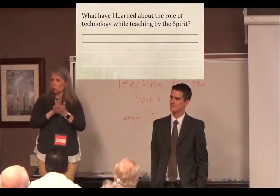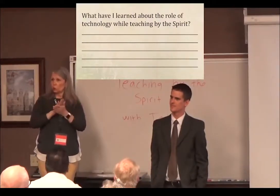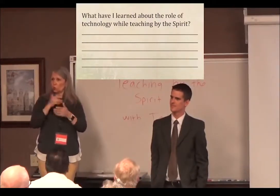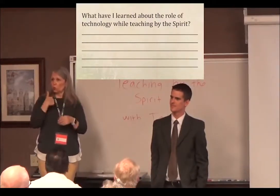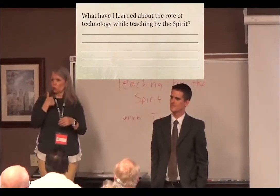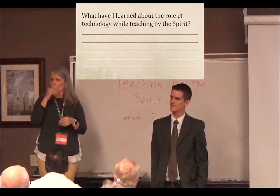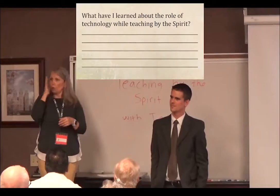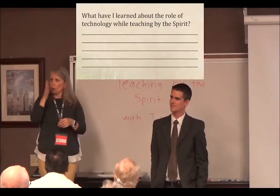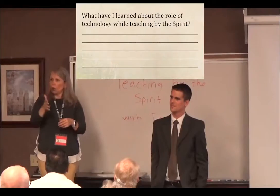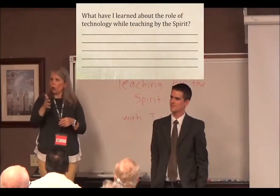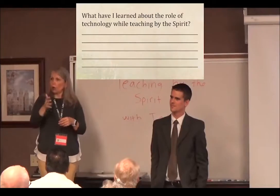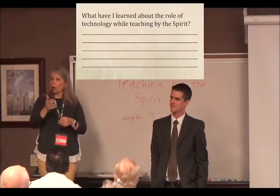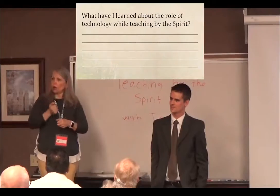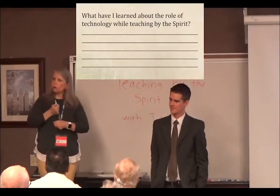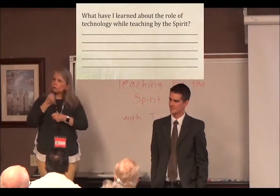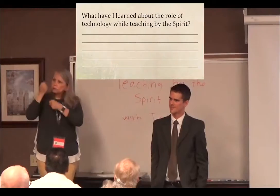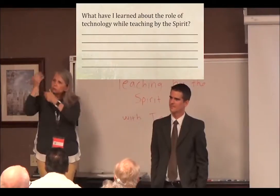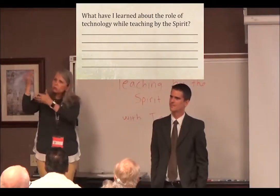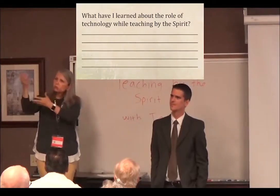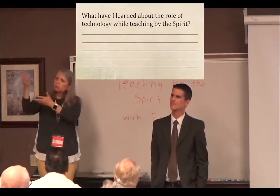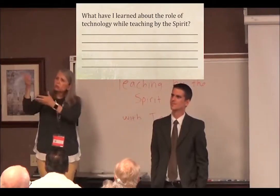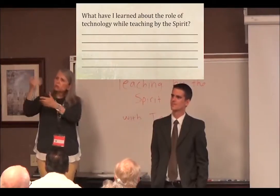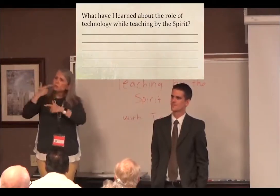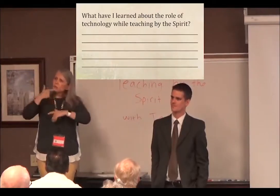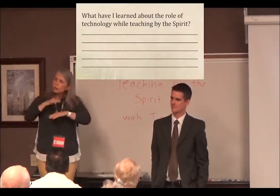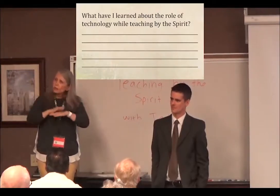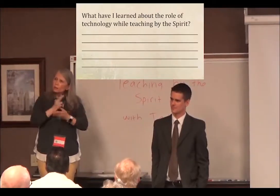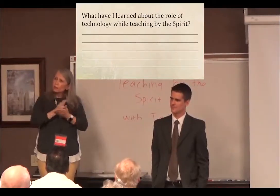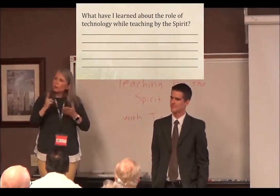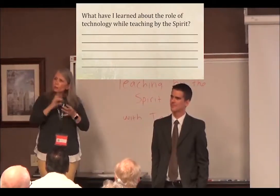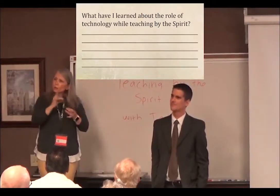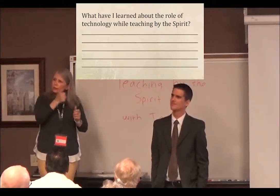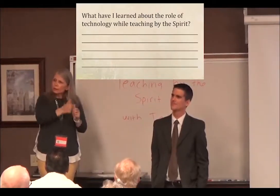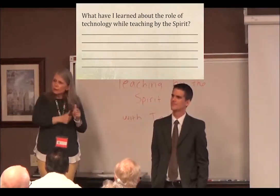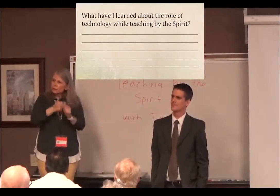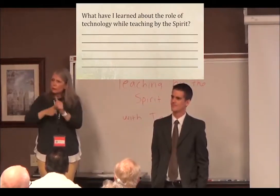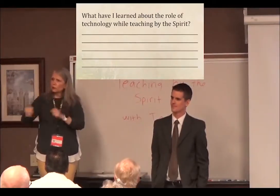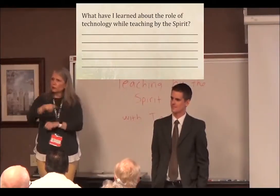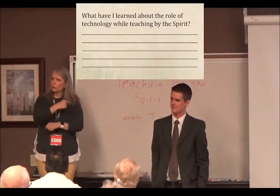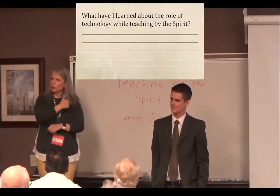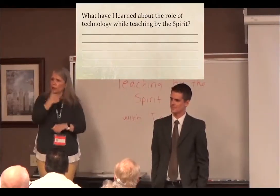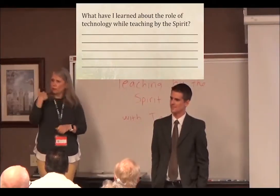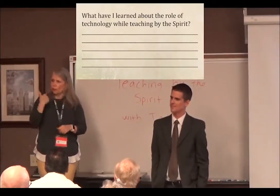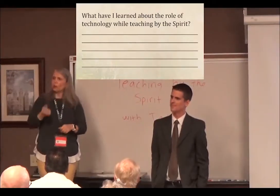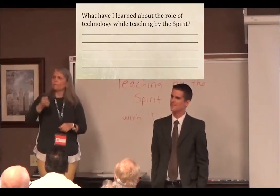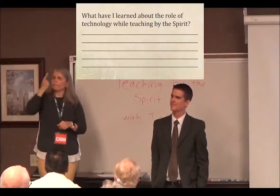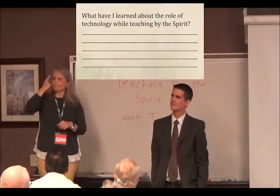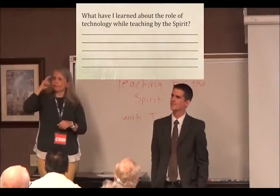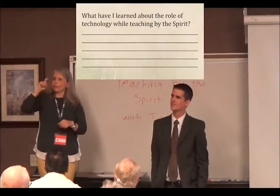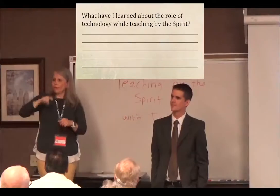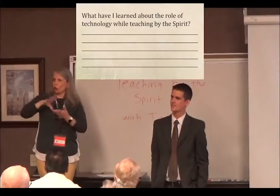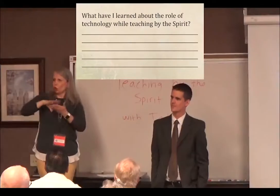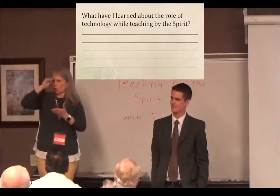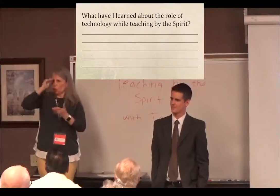And each Sunday school class, I will express and ask for the blessing of the Holy Ghost for each member so that